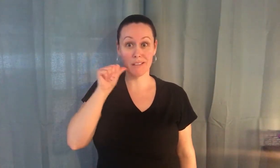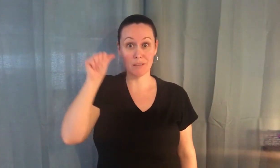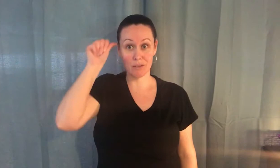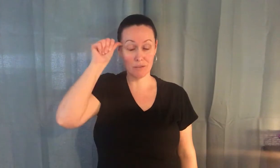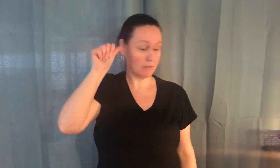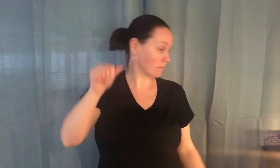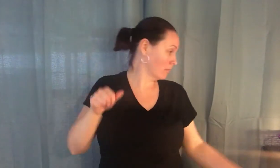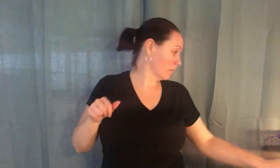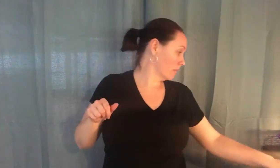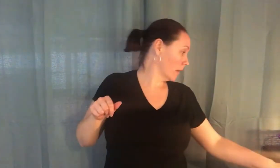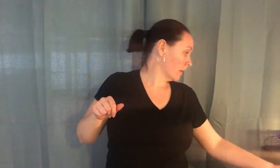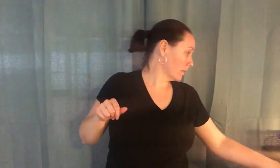adult.